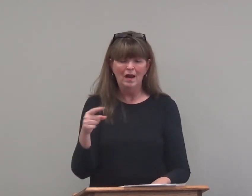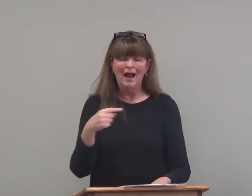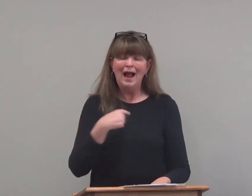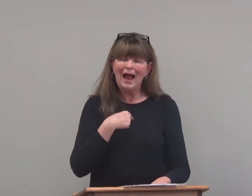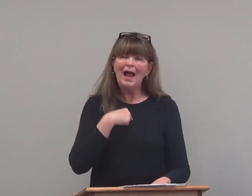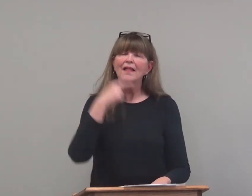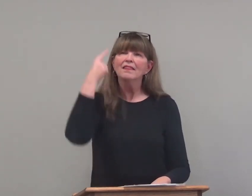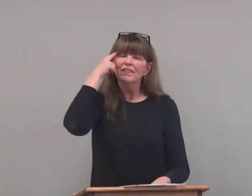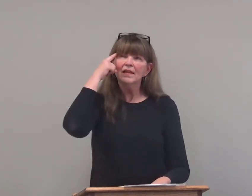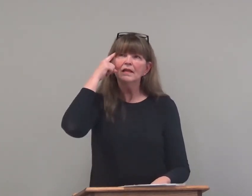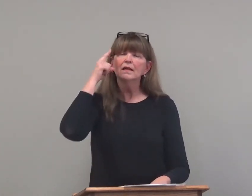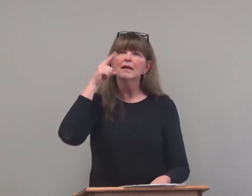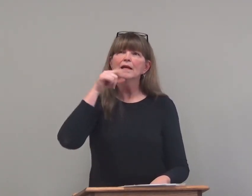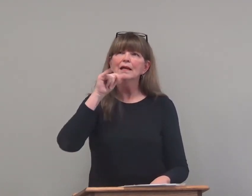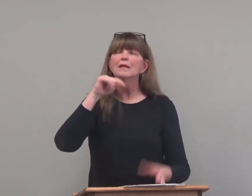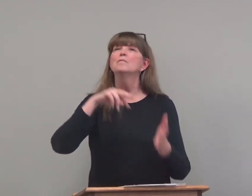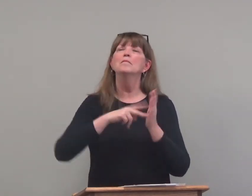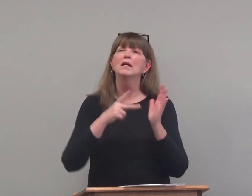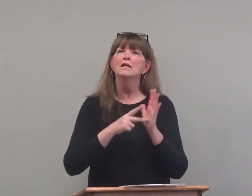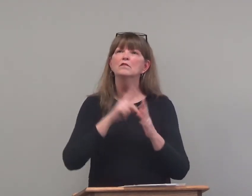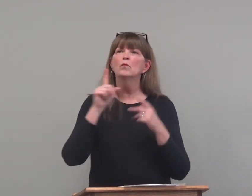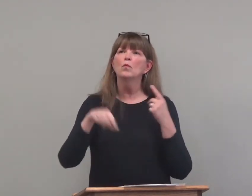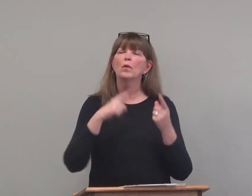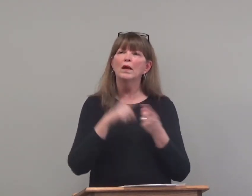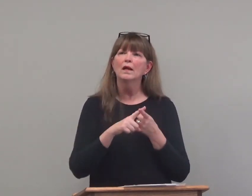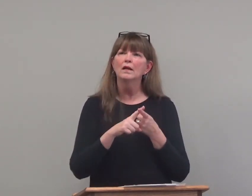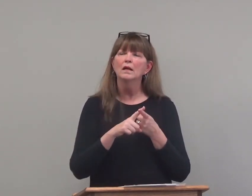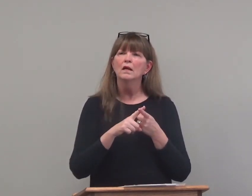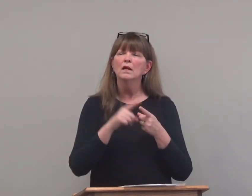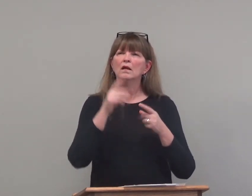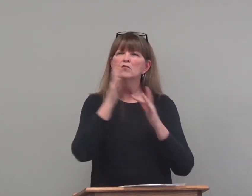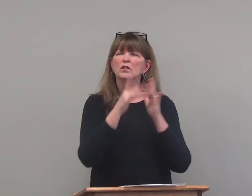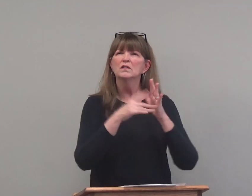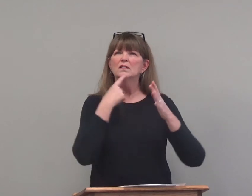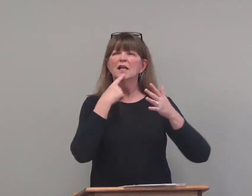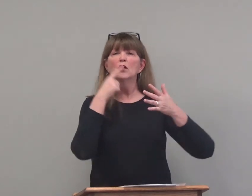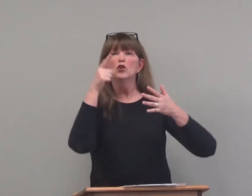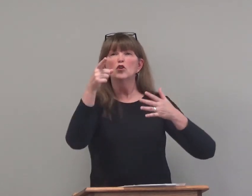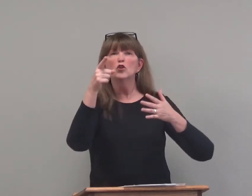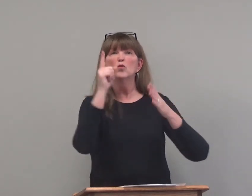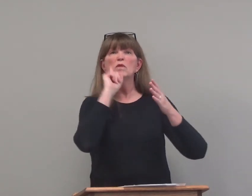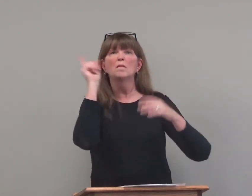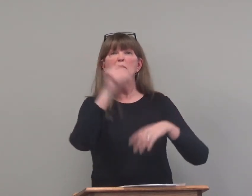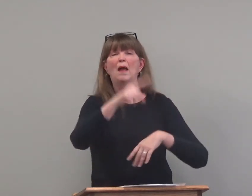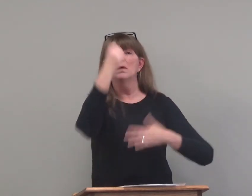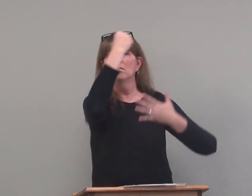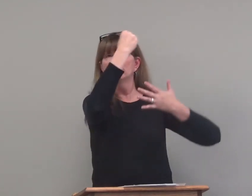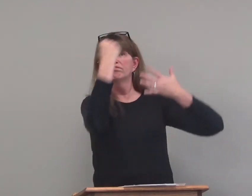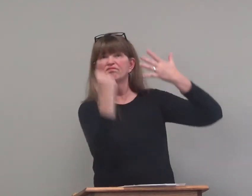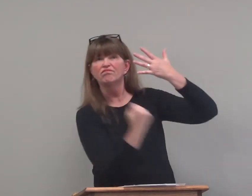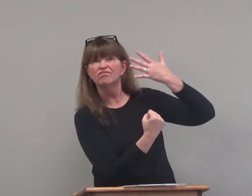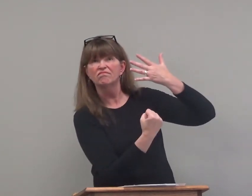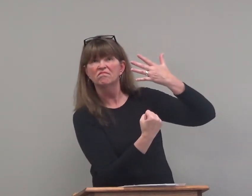you. But I do think that it means that whenever Jesus says,